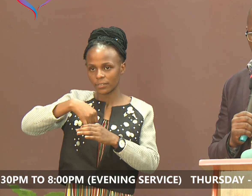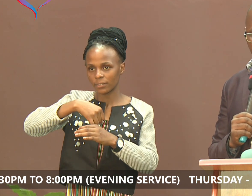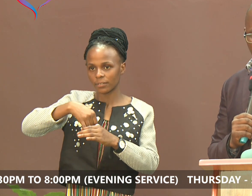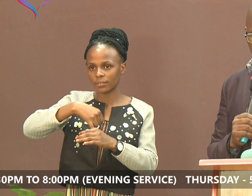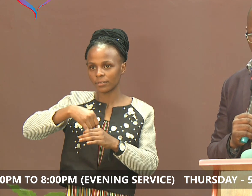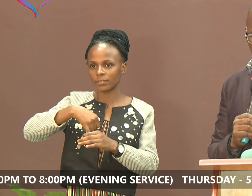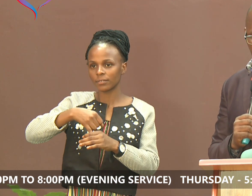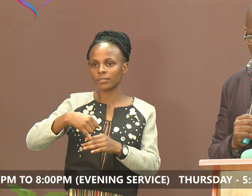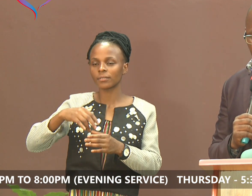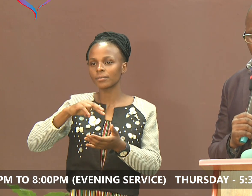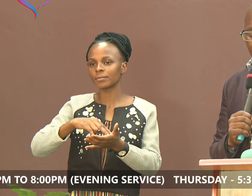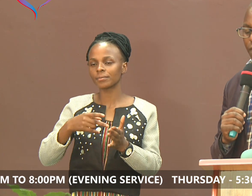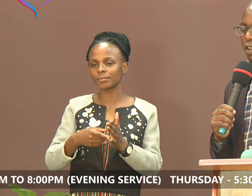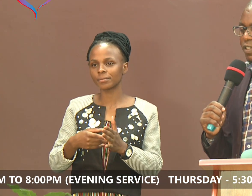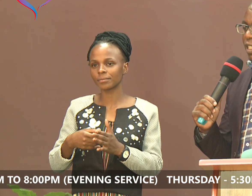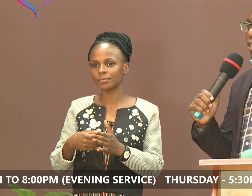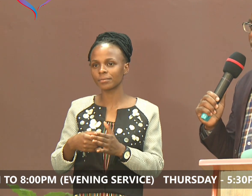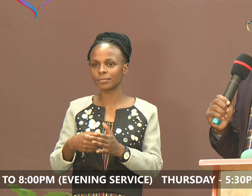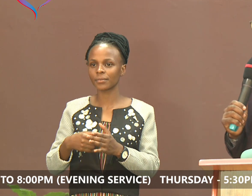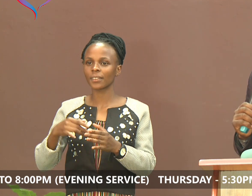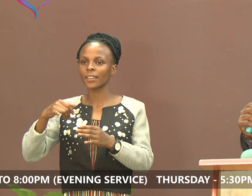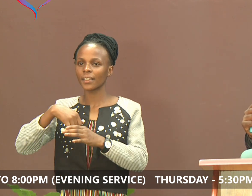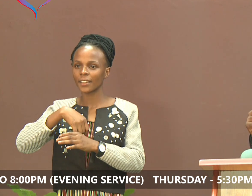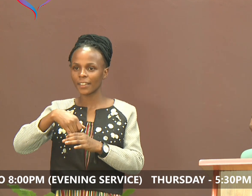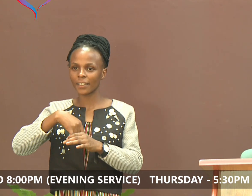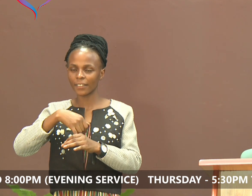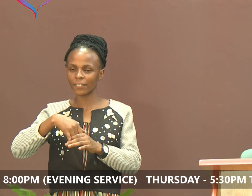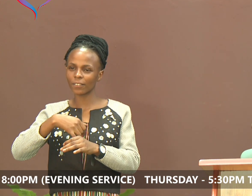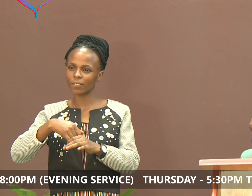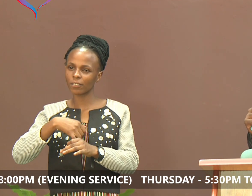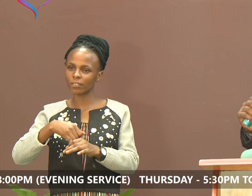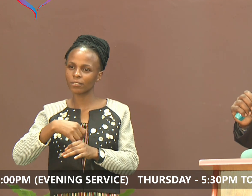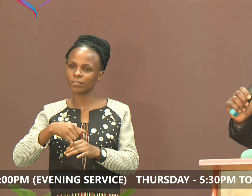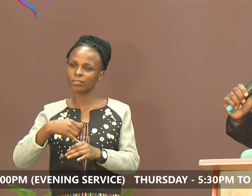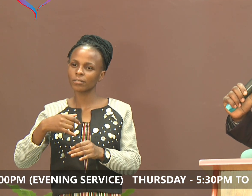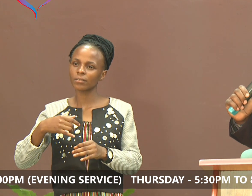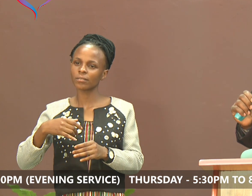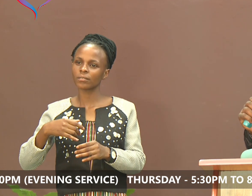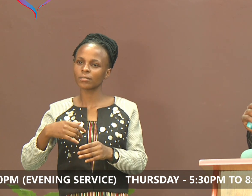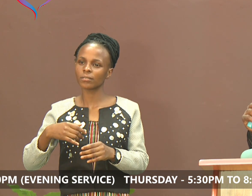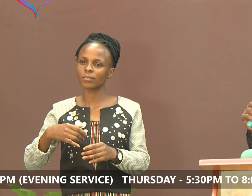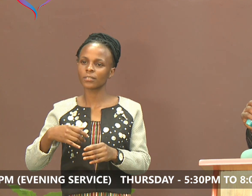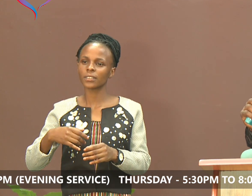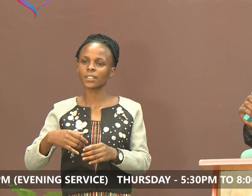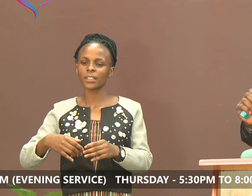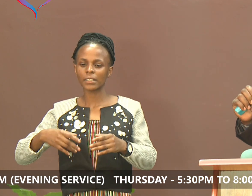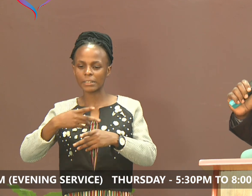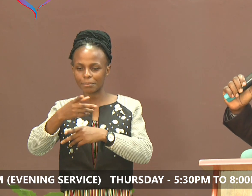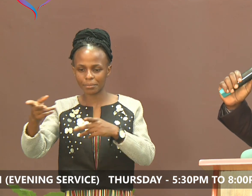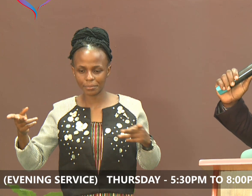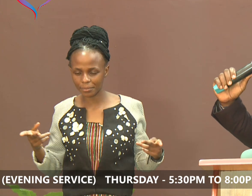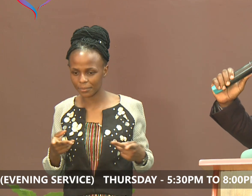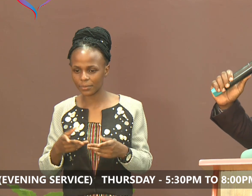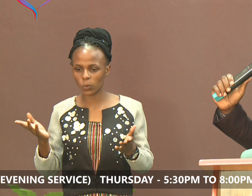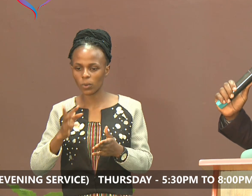Context, let me explain what it means. It involves the setting, kino kiberamu embeera eriwo, the scene, ekifo